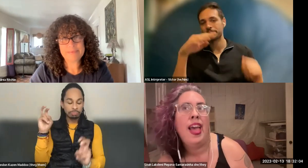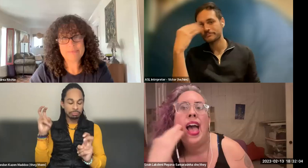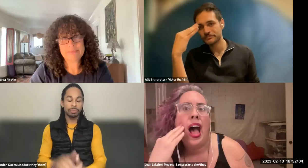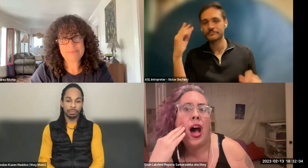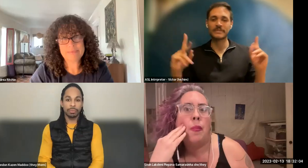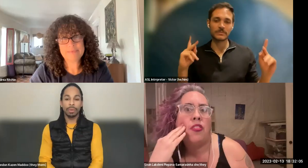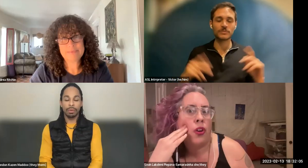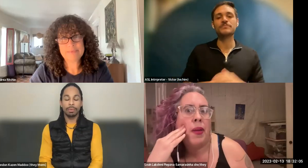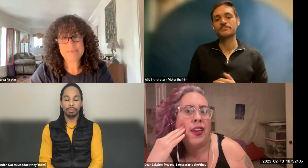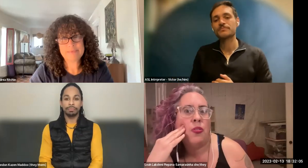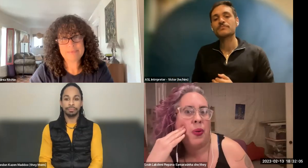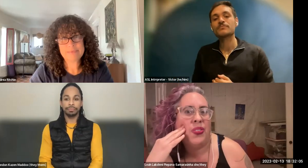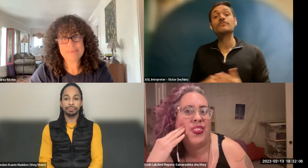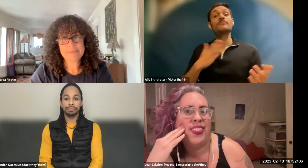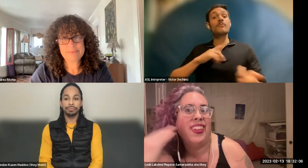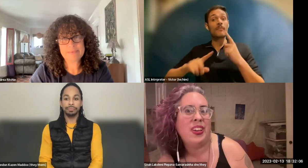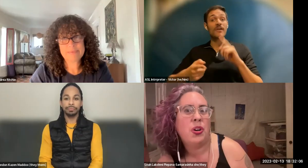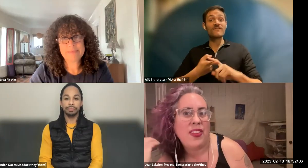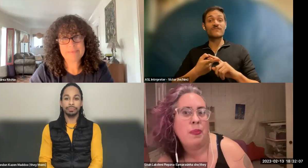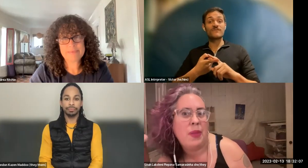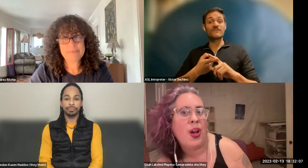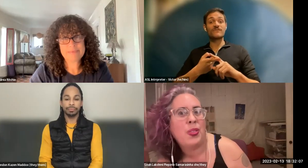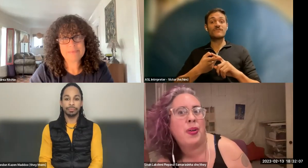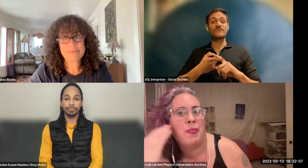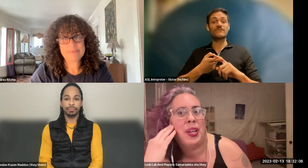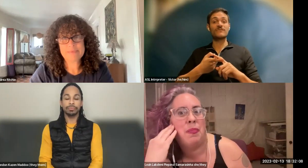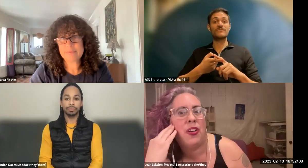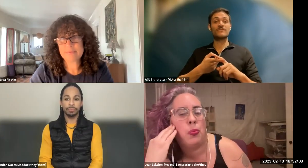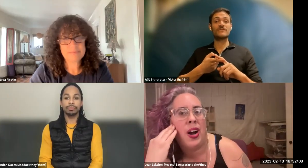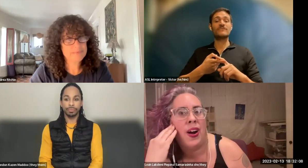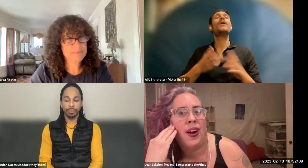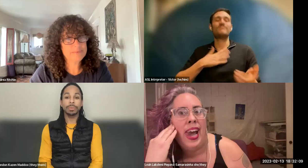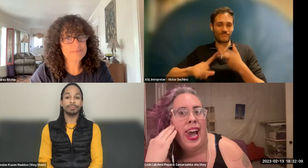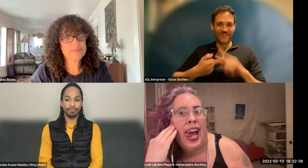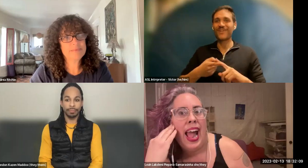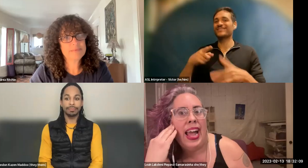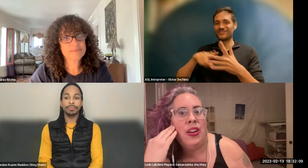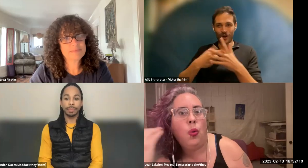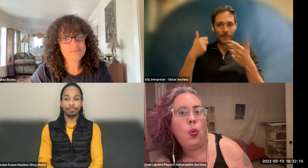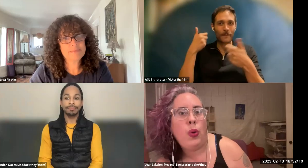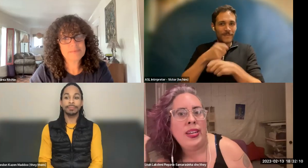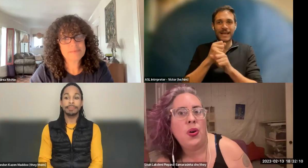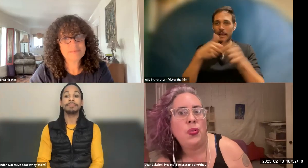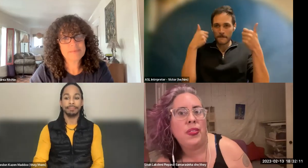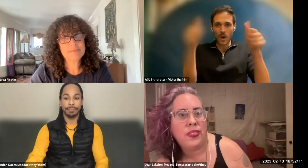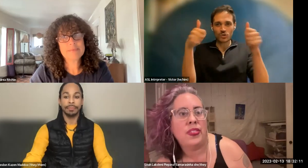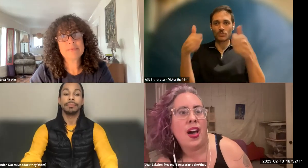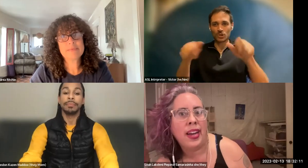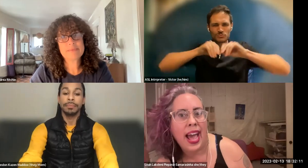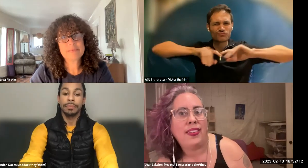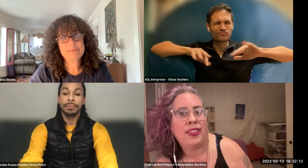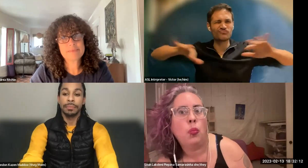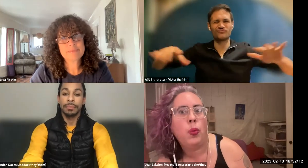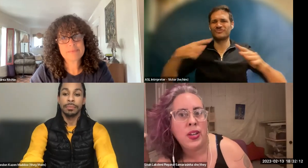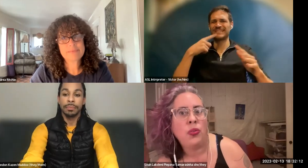Zavitsanos, has started making these posters that say crazy people are the public, because we are. And we know that this is not